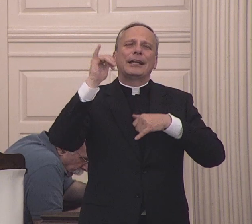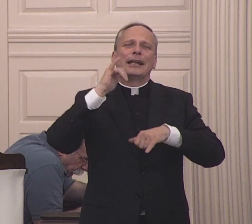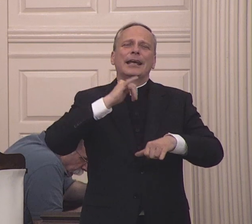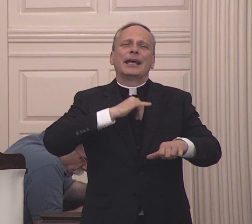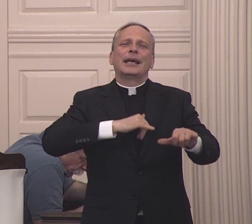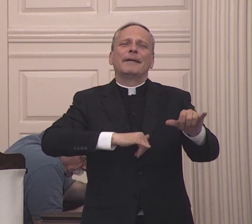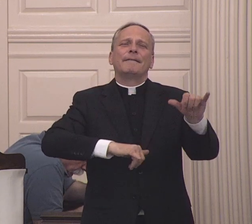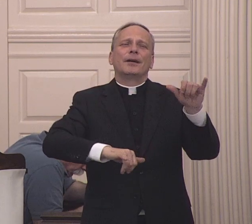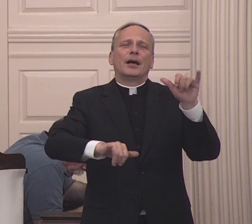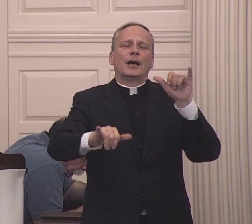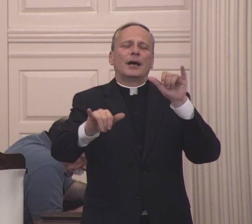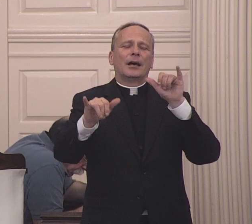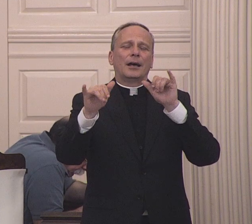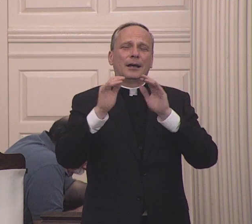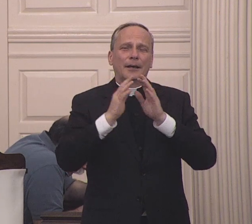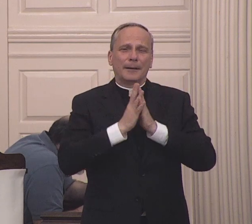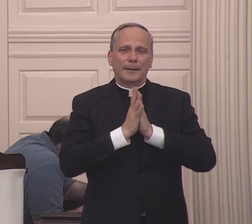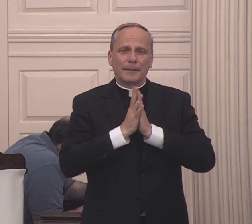forever and ever.